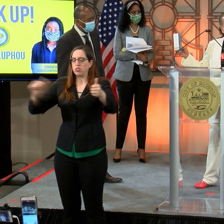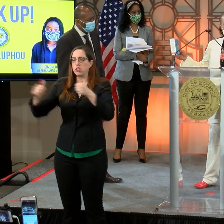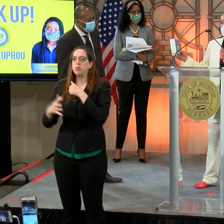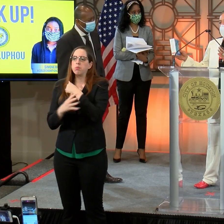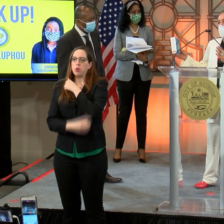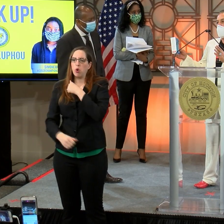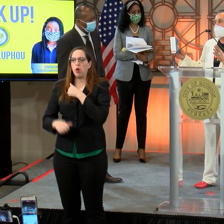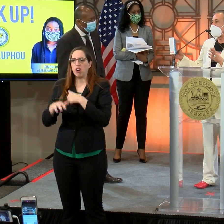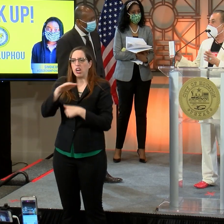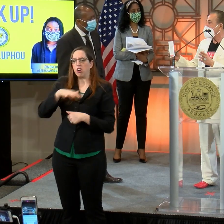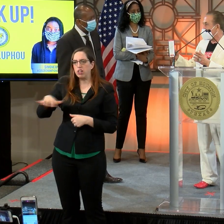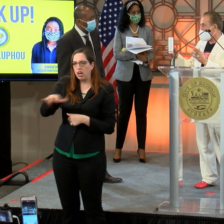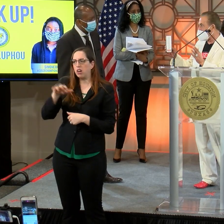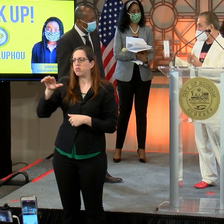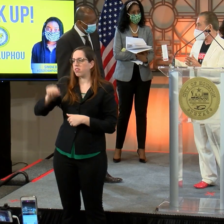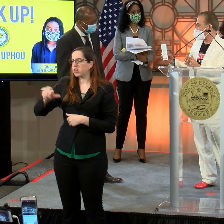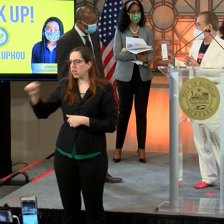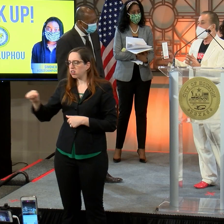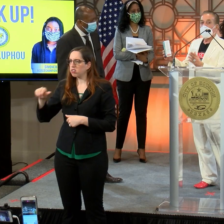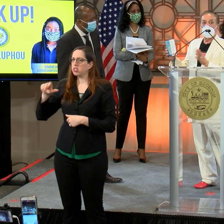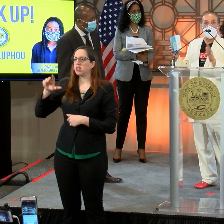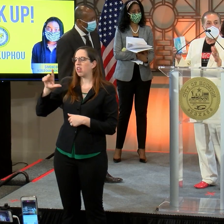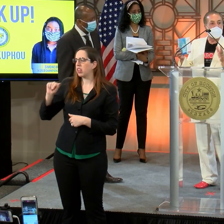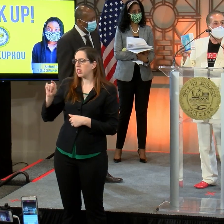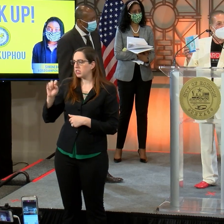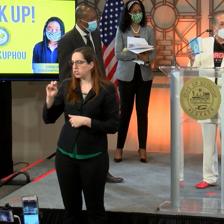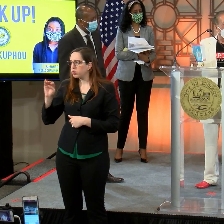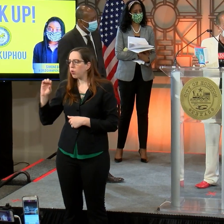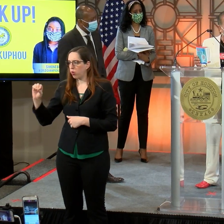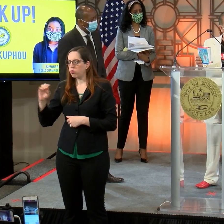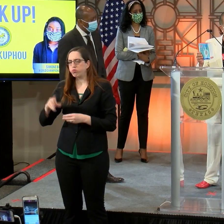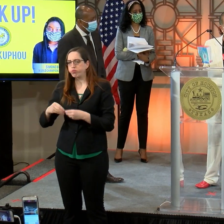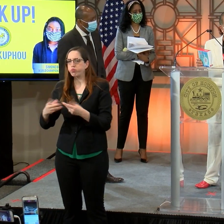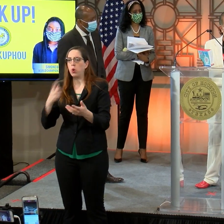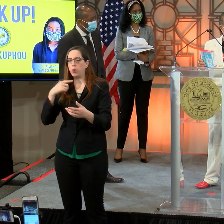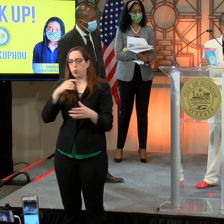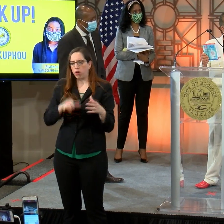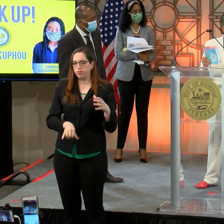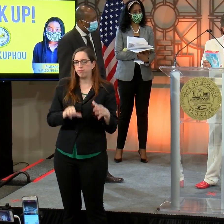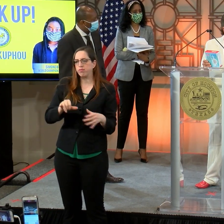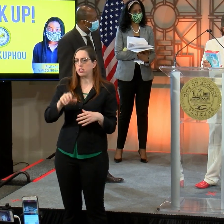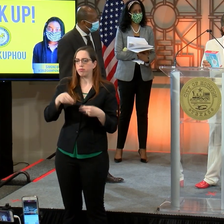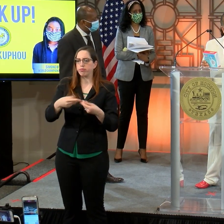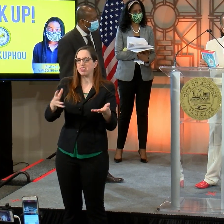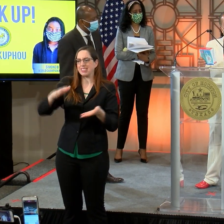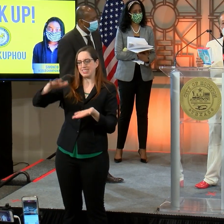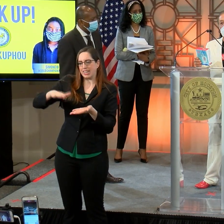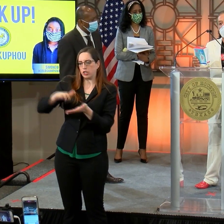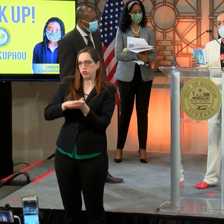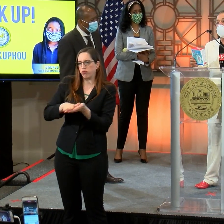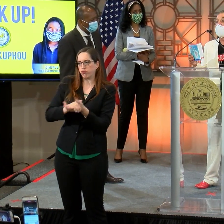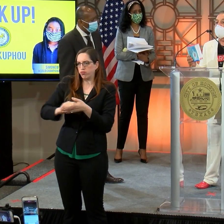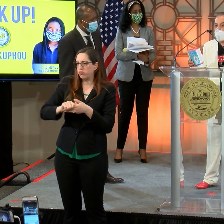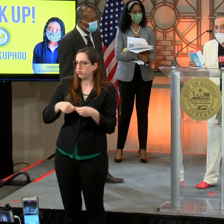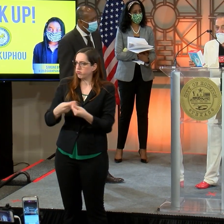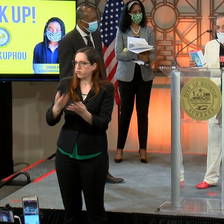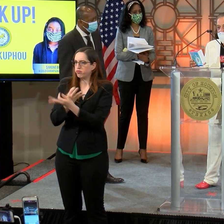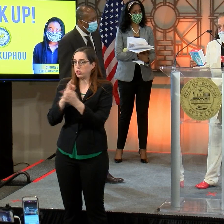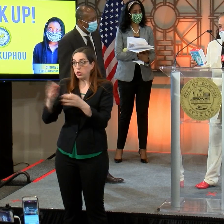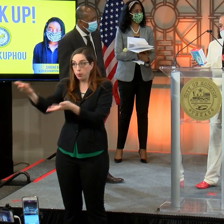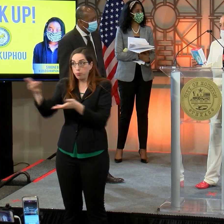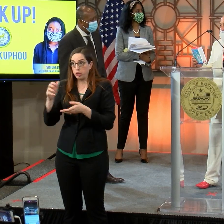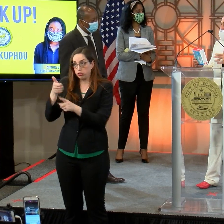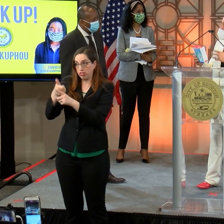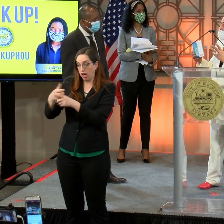of African Americans and Latinos. We will be filling sanitizer free, and we'll be bring your